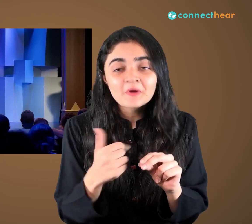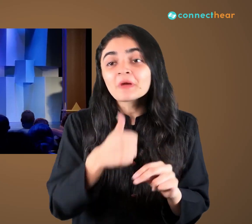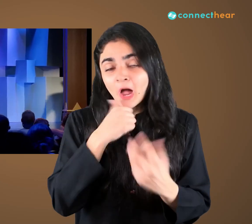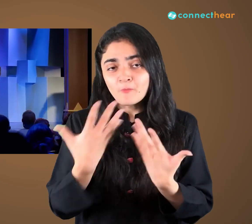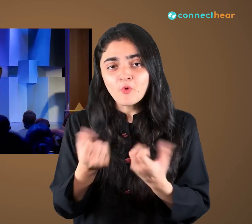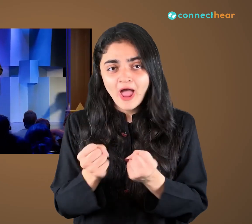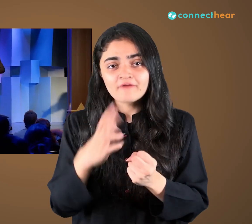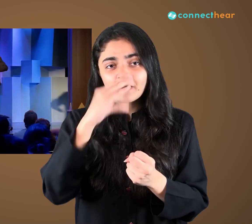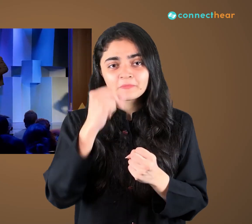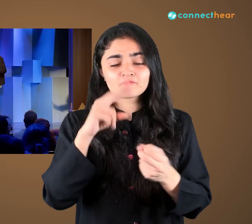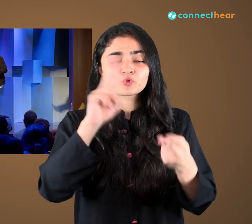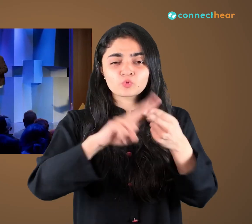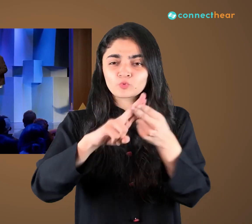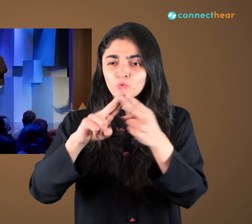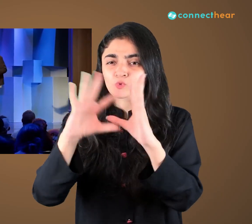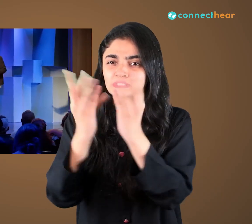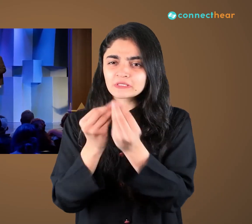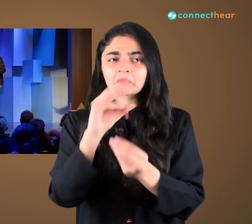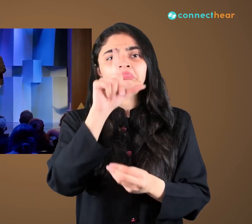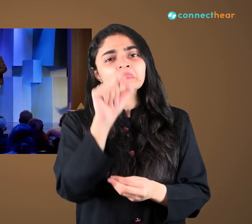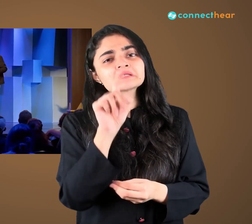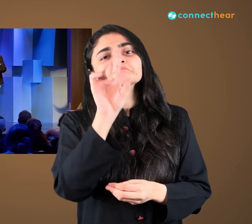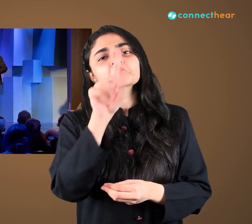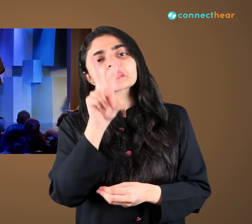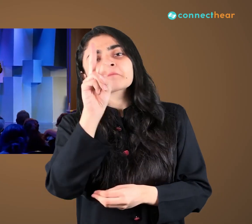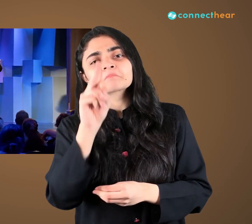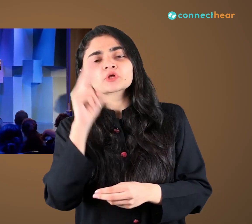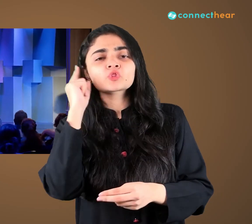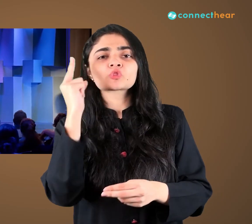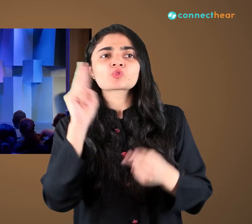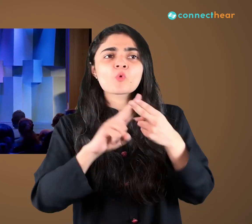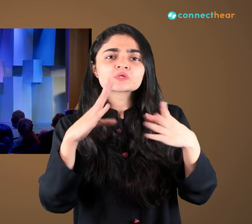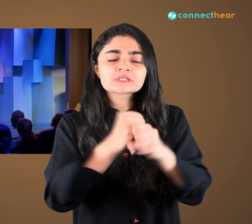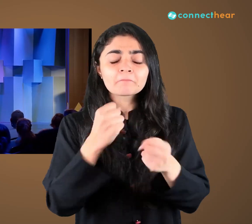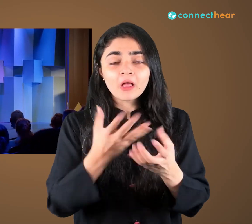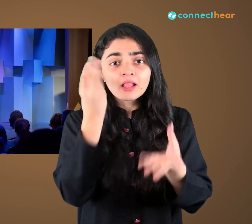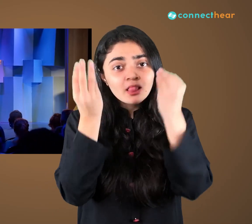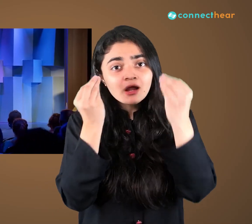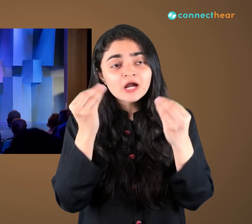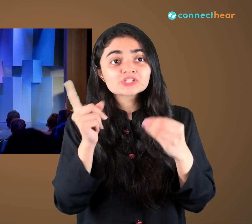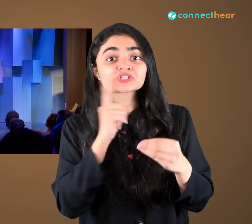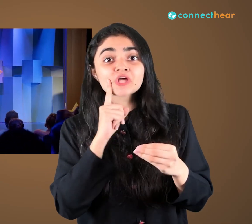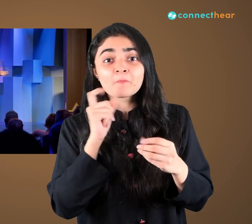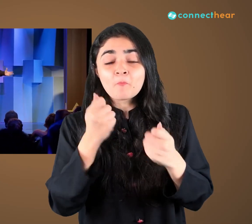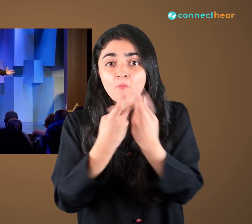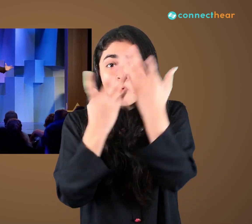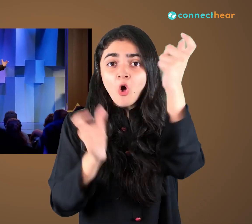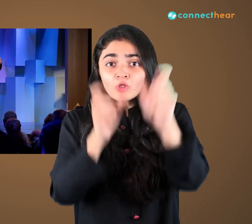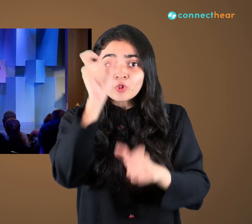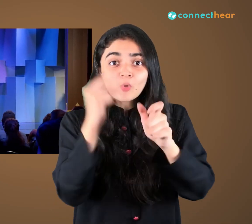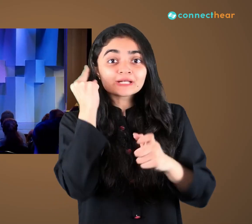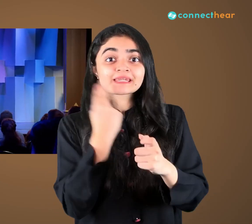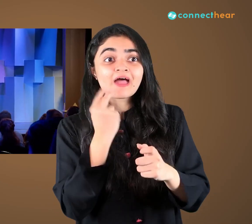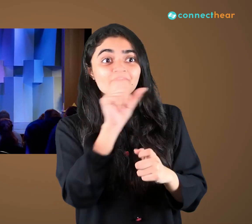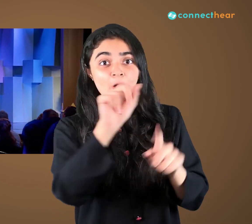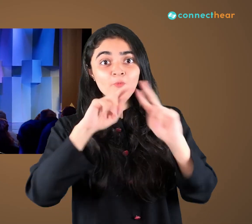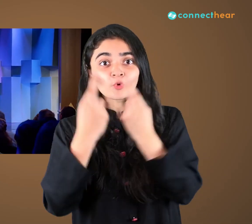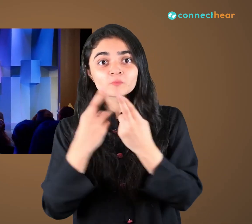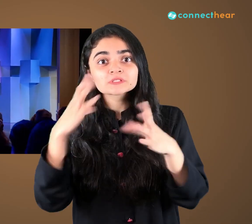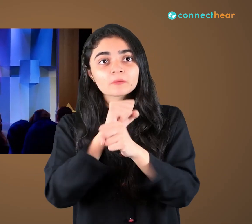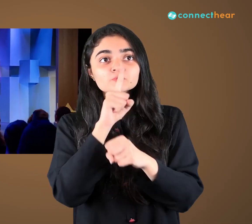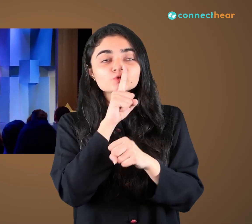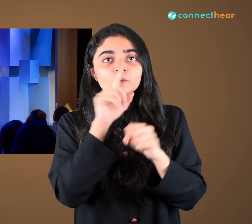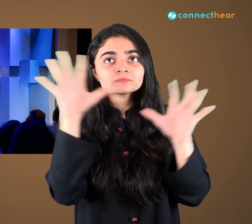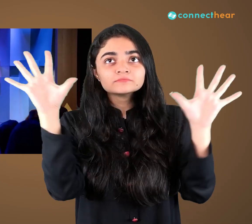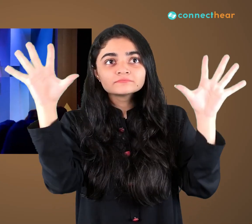Stop it. My mom and dad, they would have friends over to the house. You know, you'd have like 5, 10, 15, 20 friends. And here's the thing I learned. When you get a bunch of deaf people in the room,